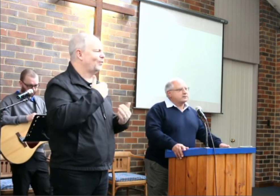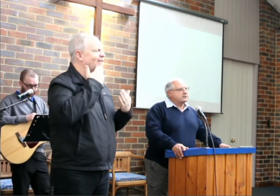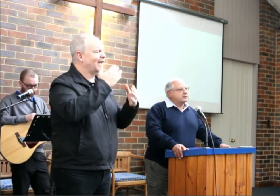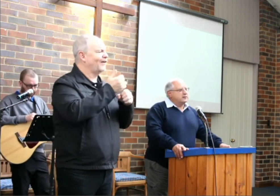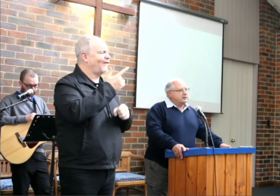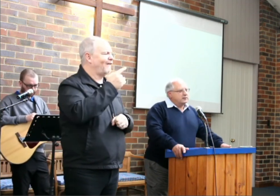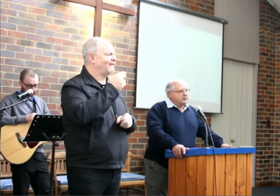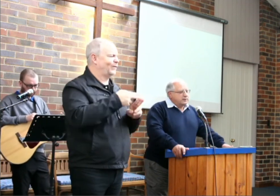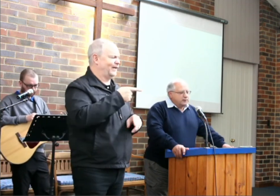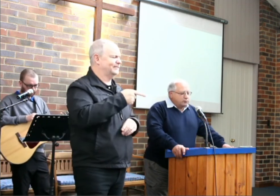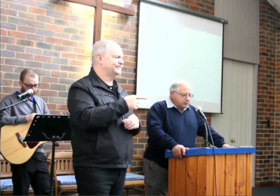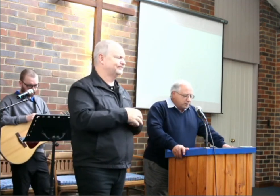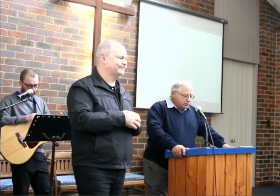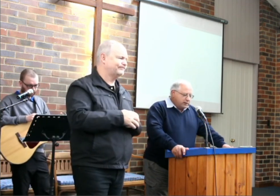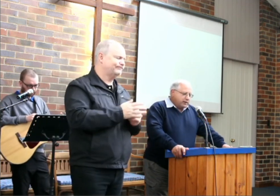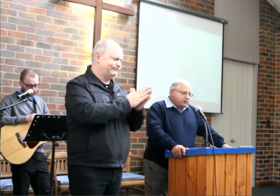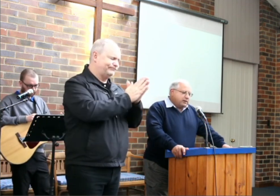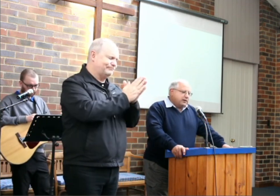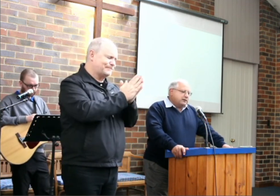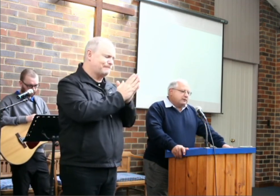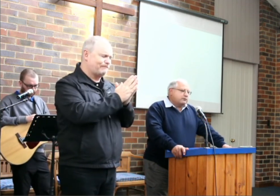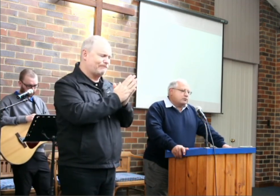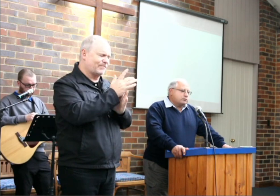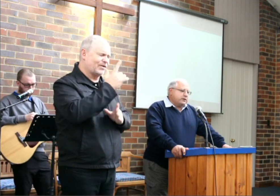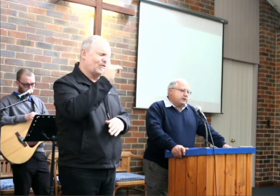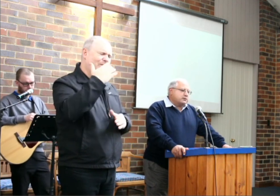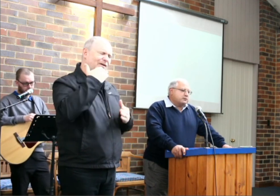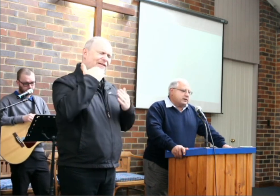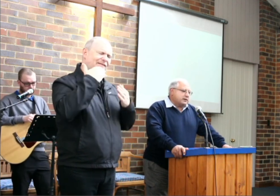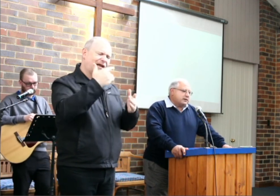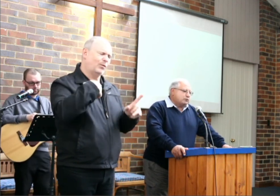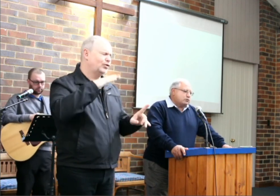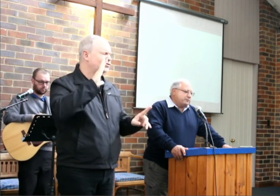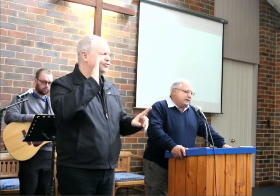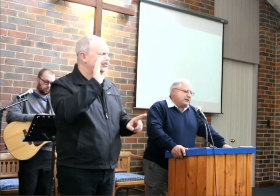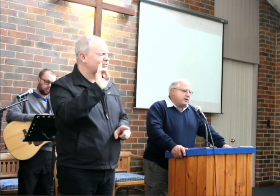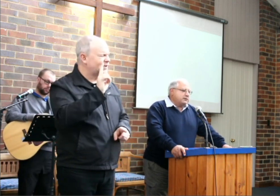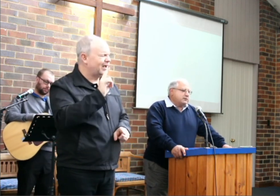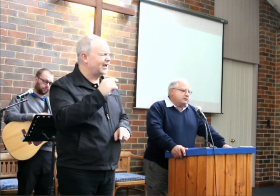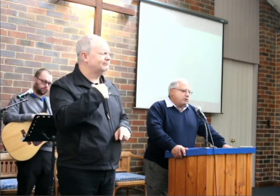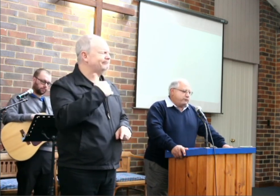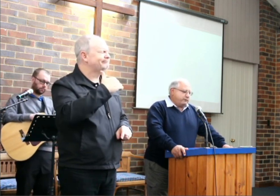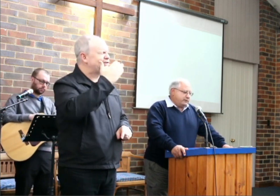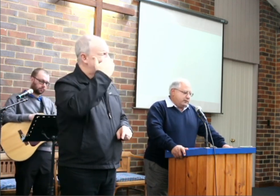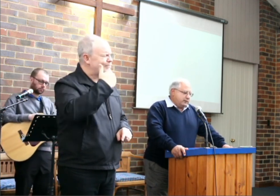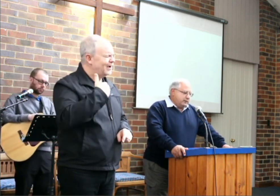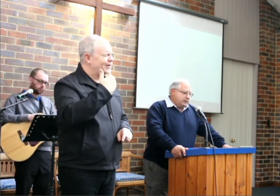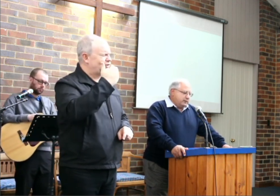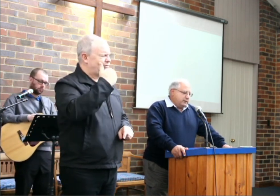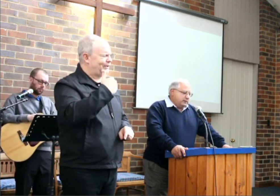that. Lord God, we thank you again for what we heard today and what we've been reminded of.